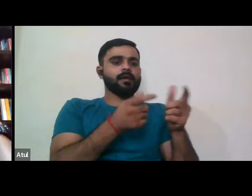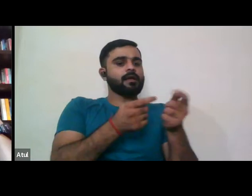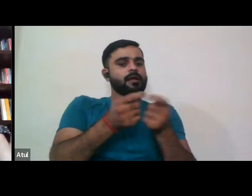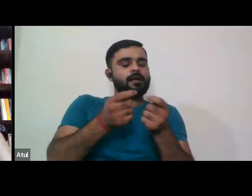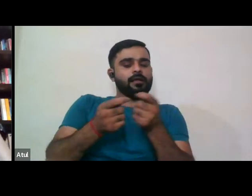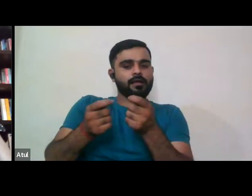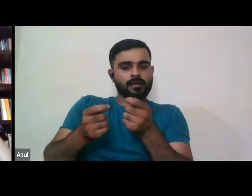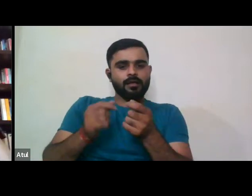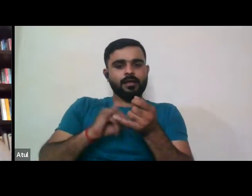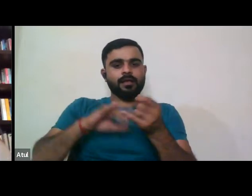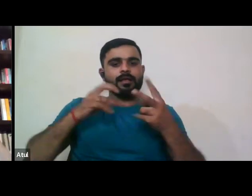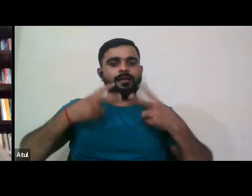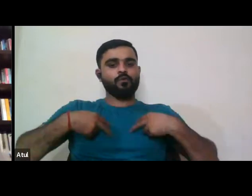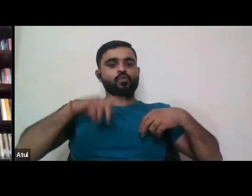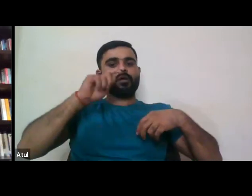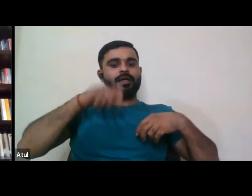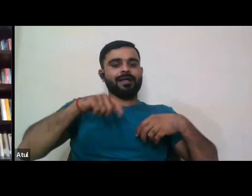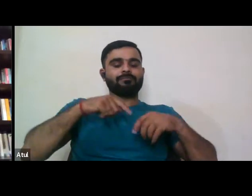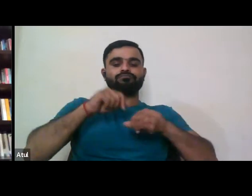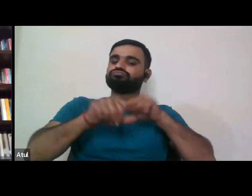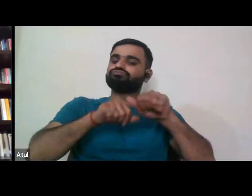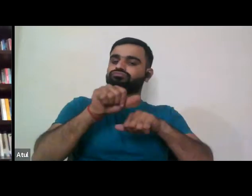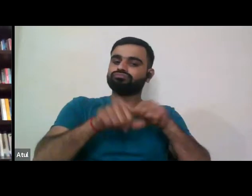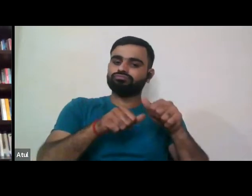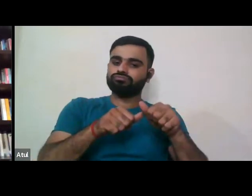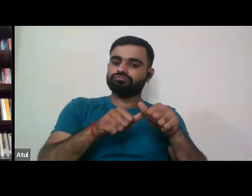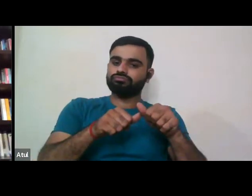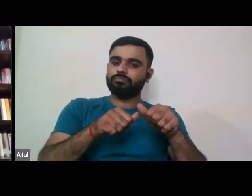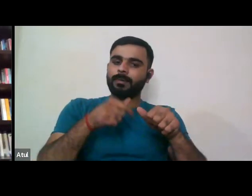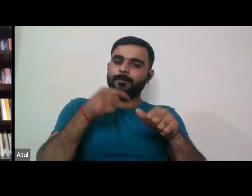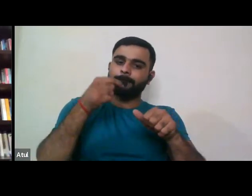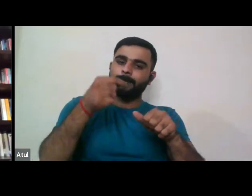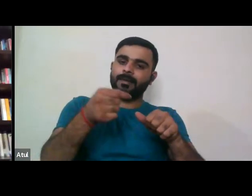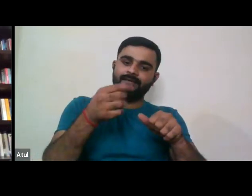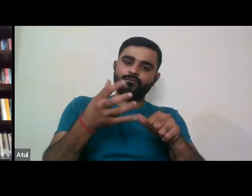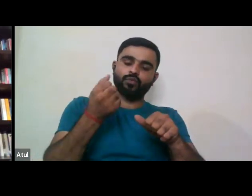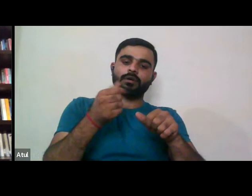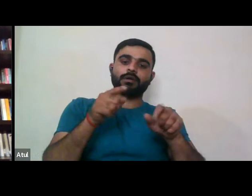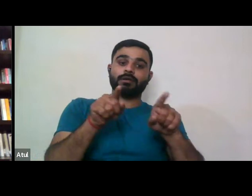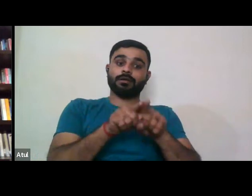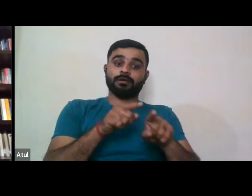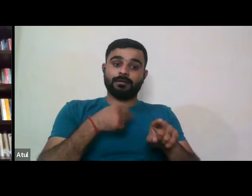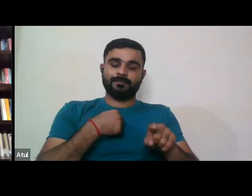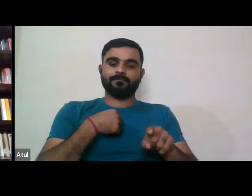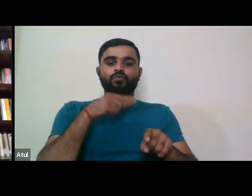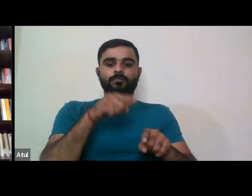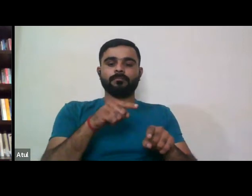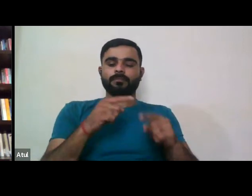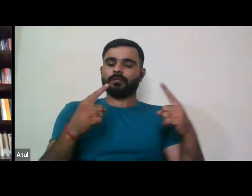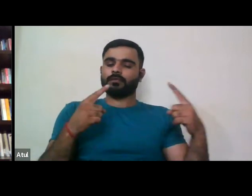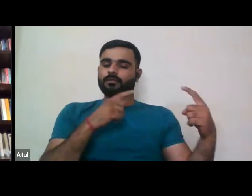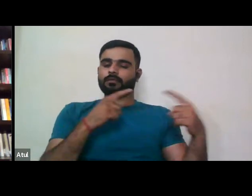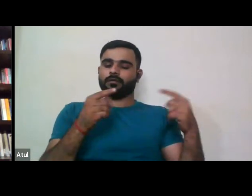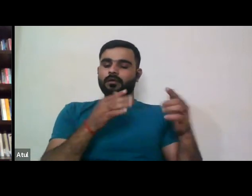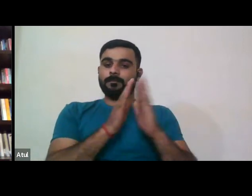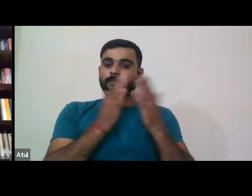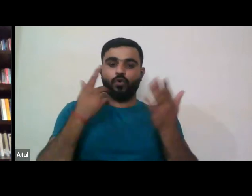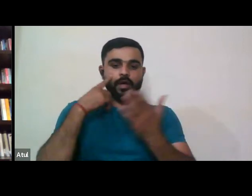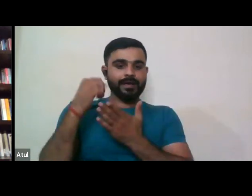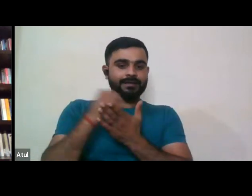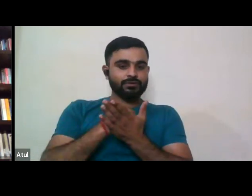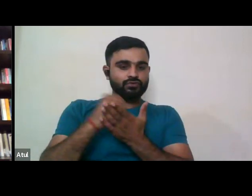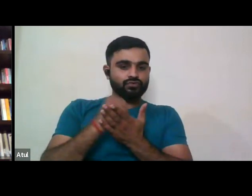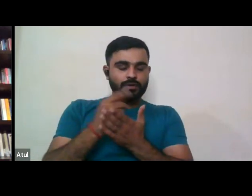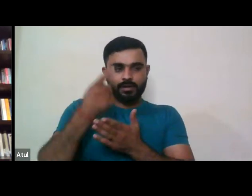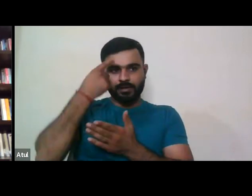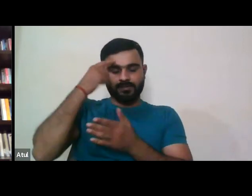most of the Supreme Court's administrative processes are opaque. And this is what I think comprehensively the book tries to draw